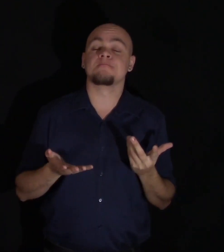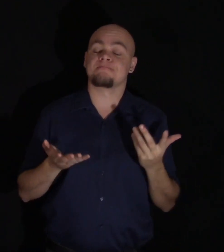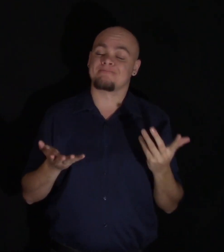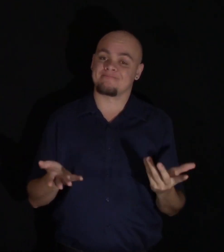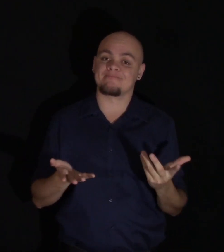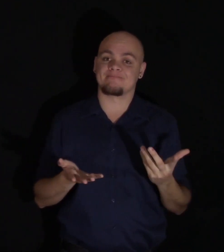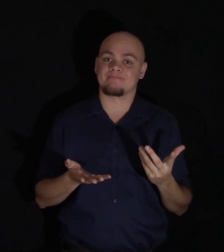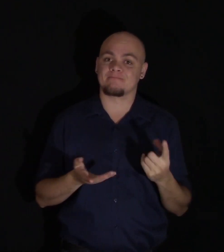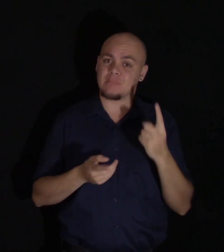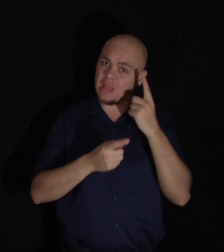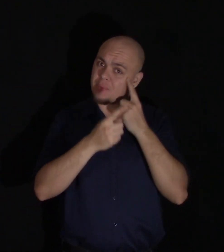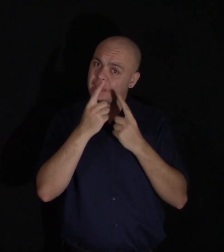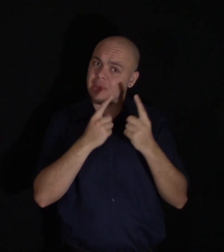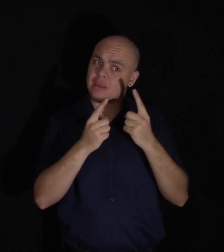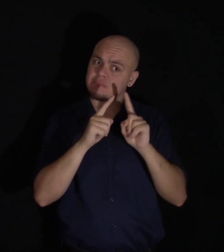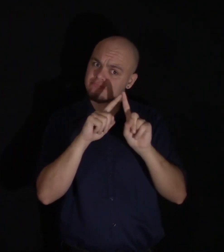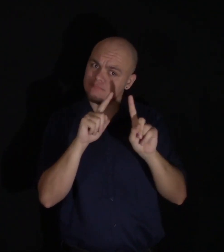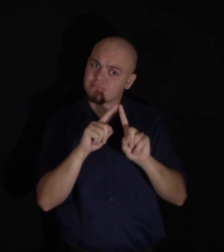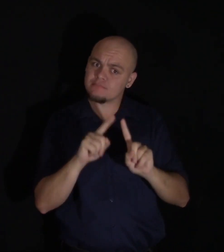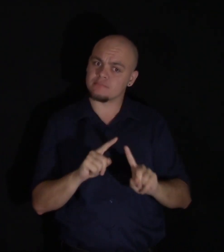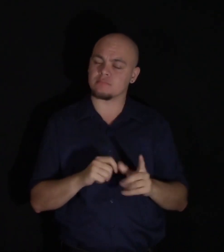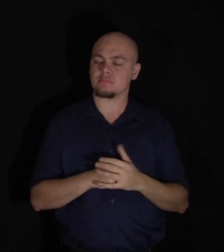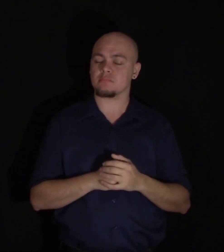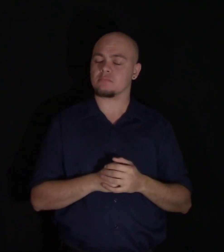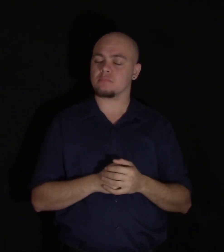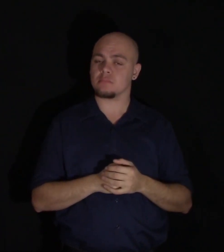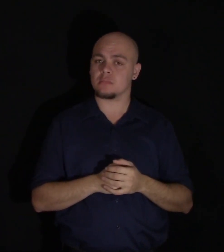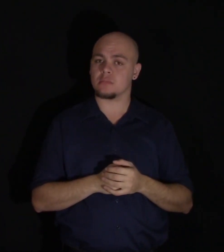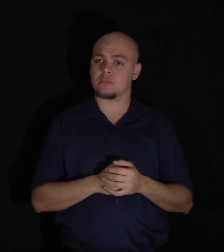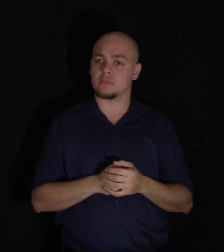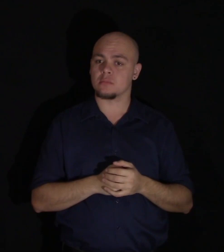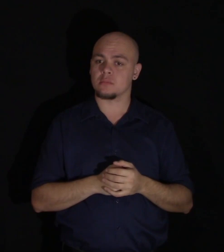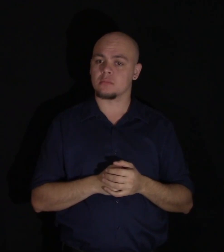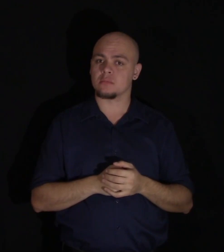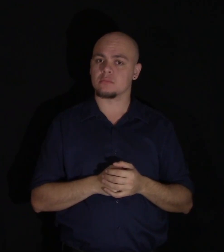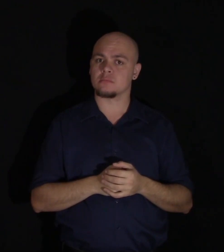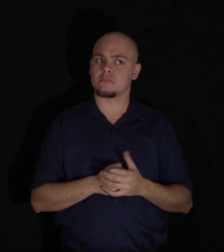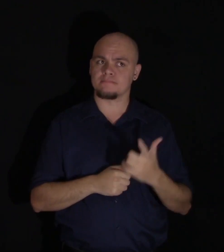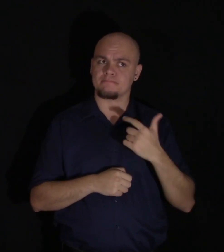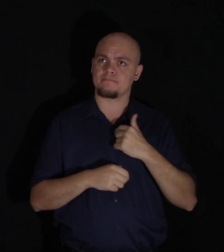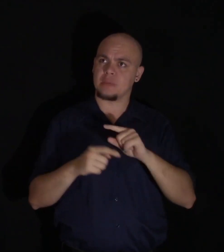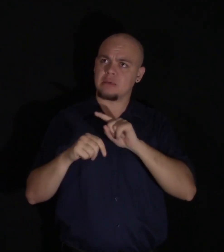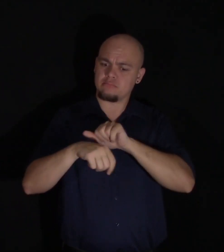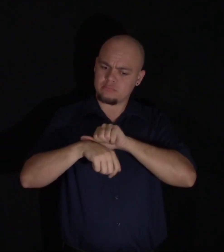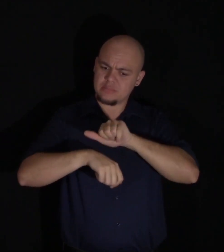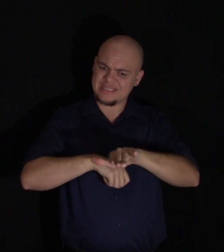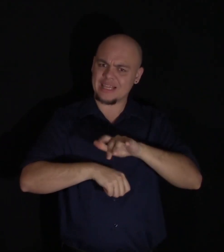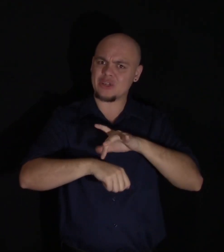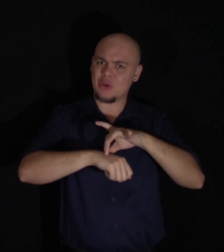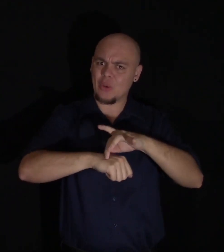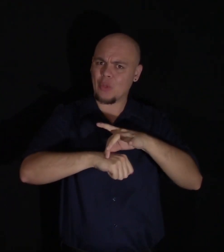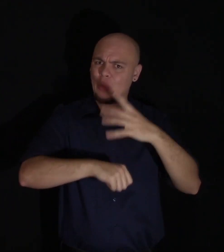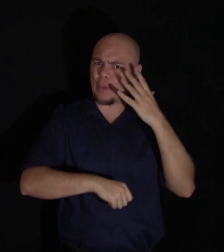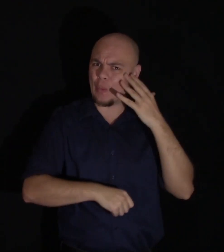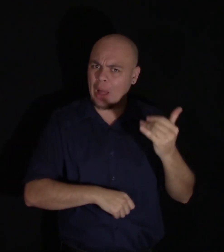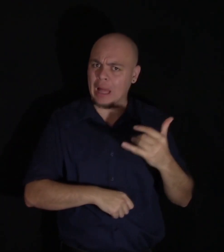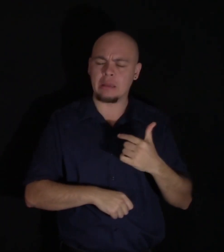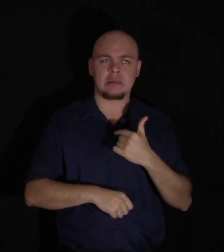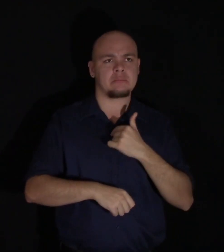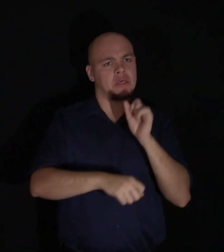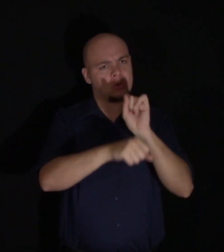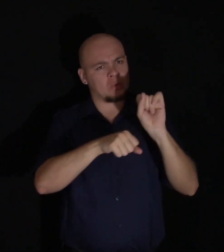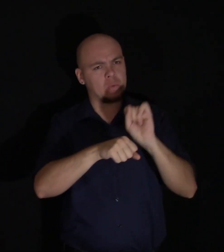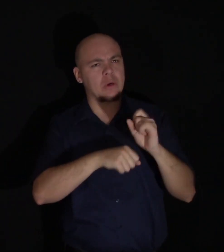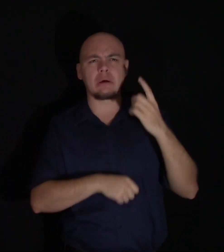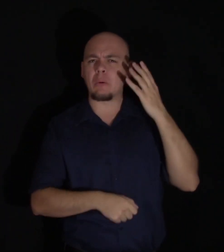But think about other things. I thought a lot about, what was I put on earth to do? What was my calling? What should I do?